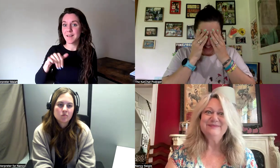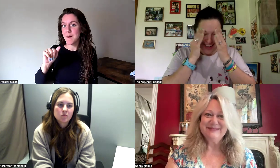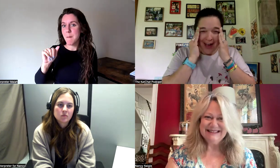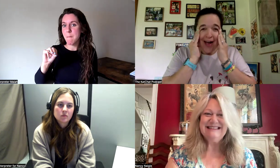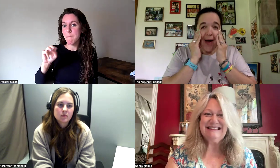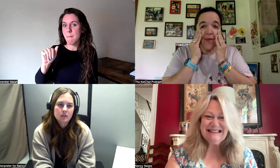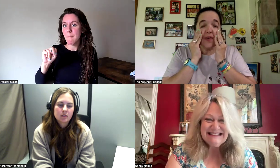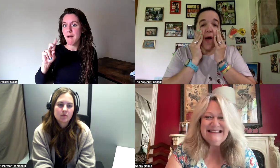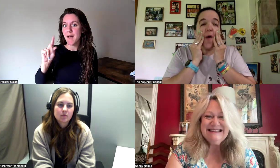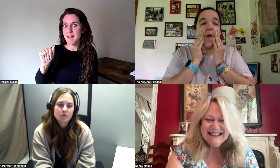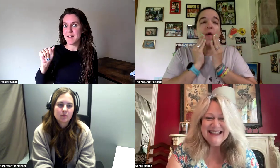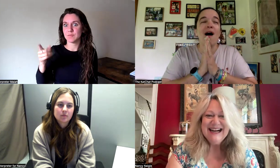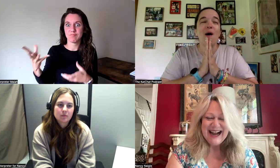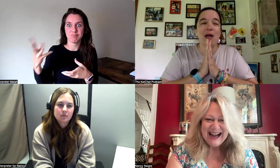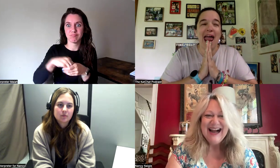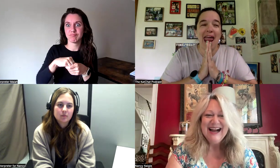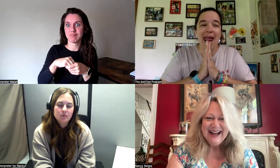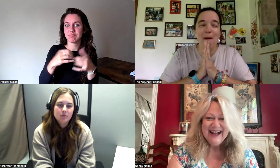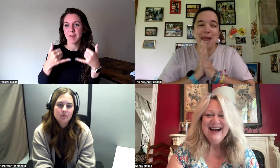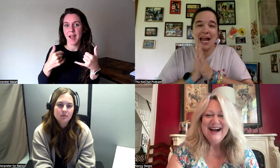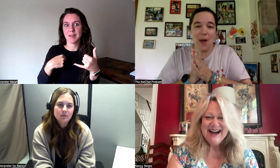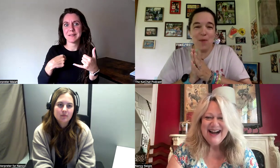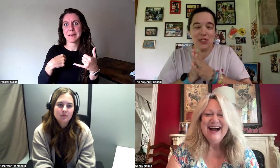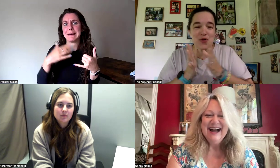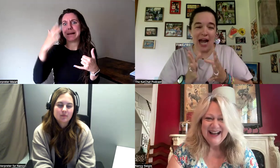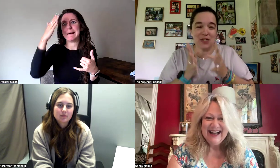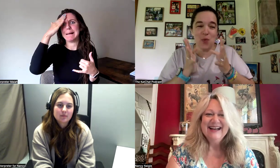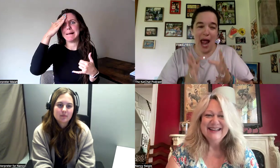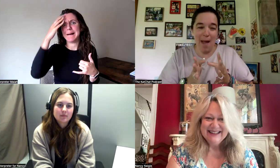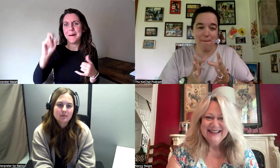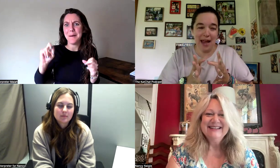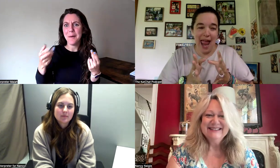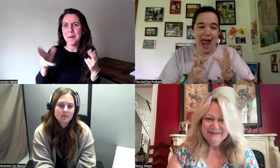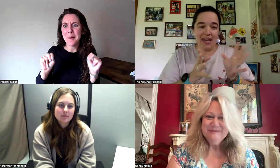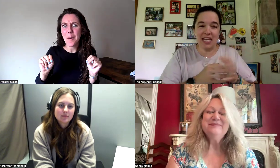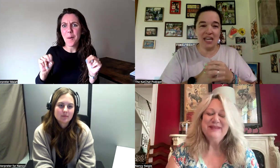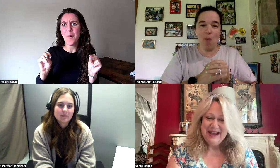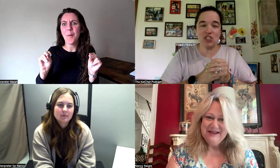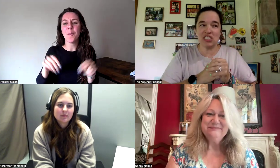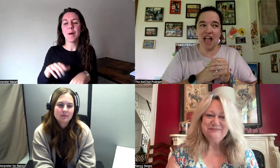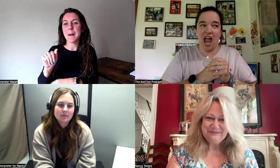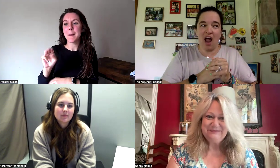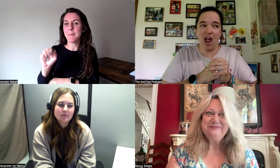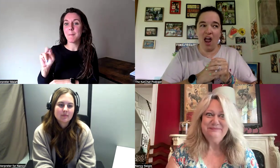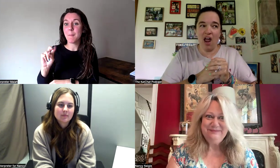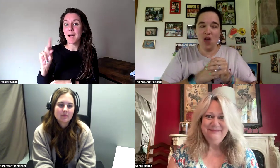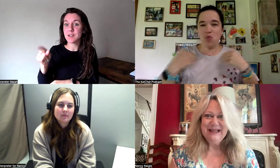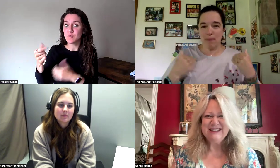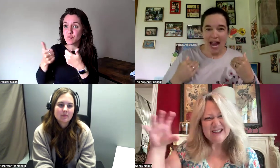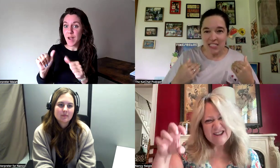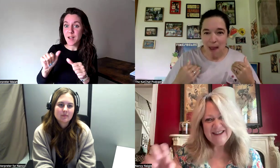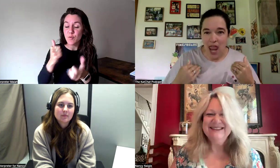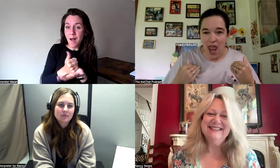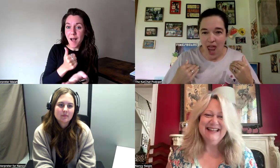like, oh no, okay, Amanda was trying to help, and Nina was just like,